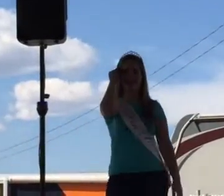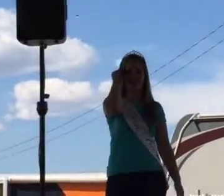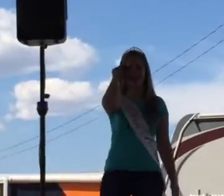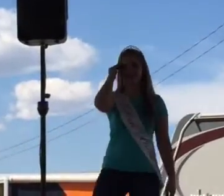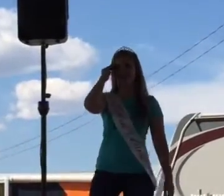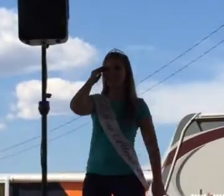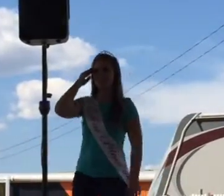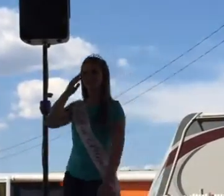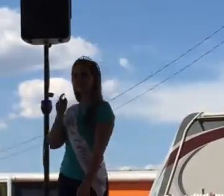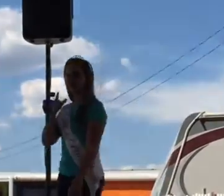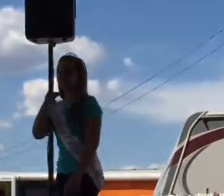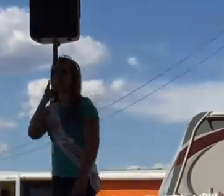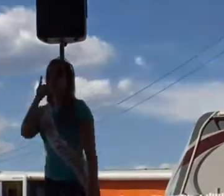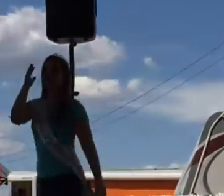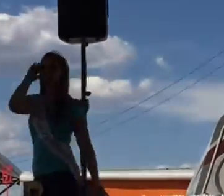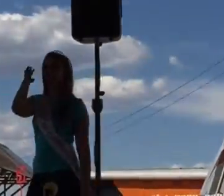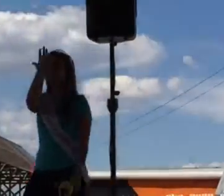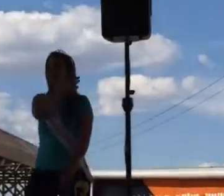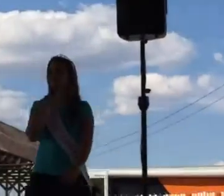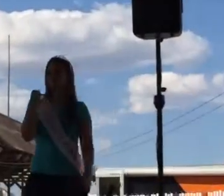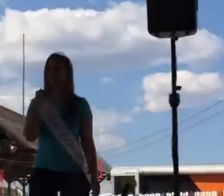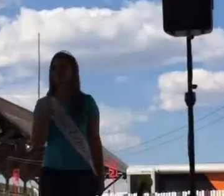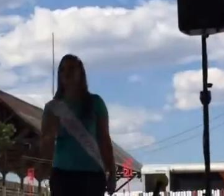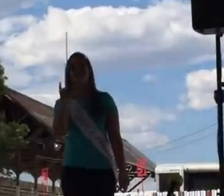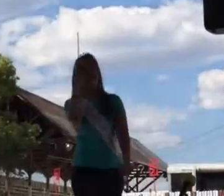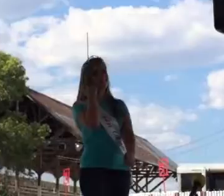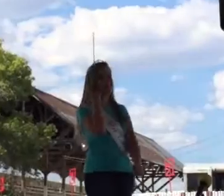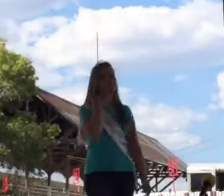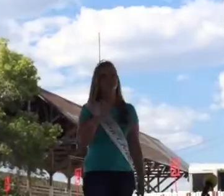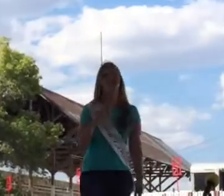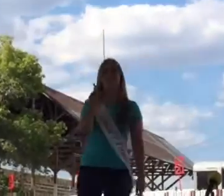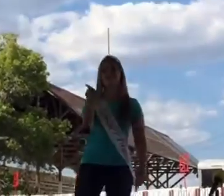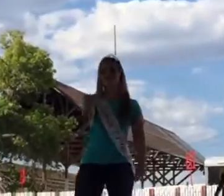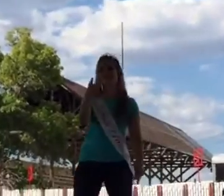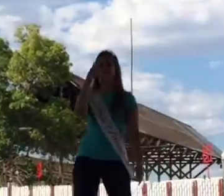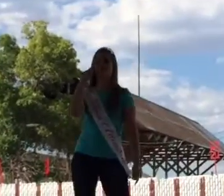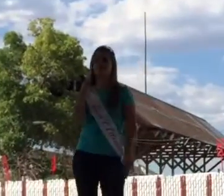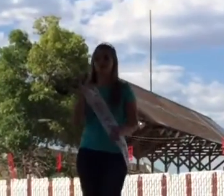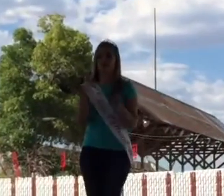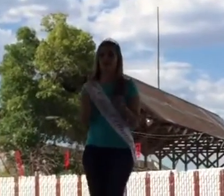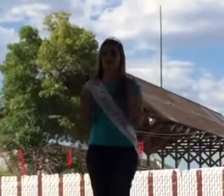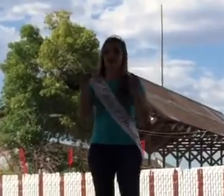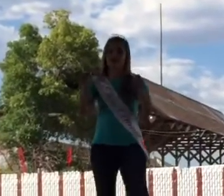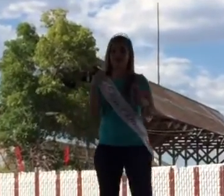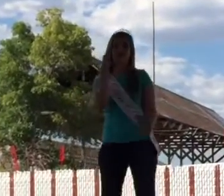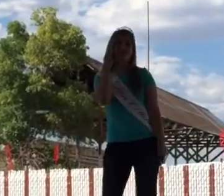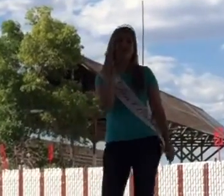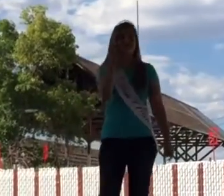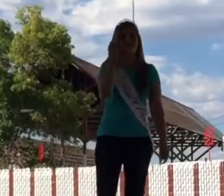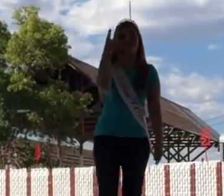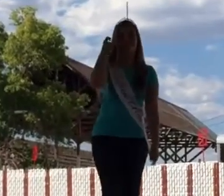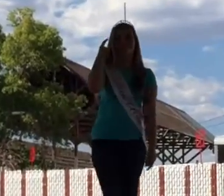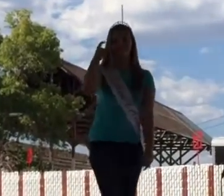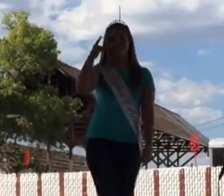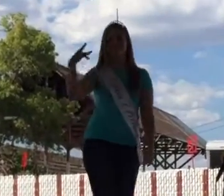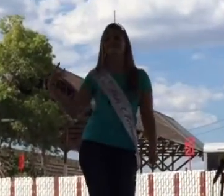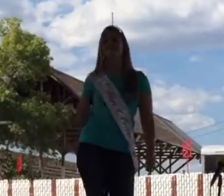you're beautiful Baby, saw what I can see You'll understand